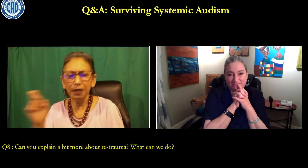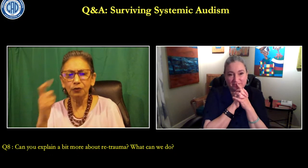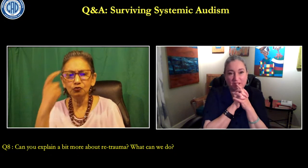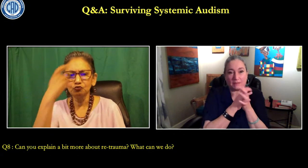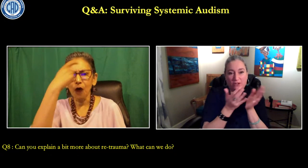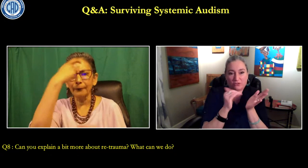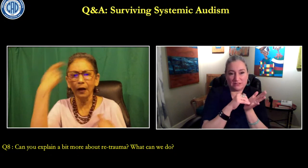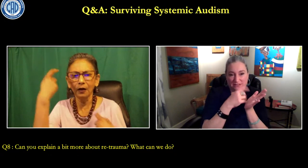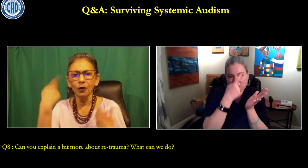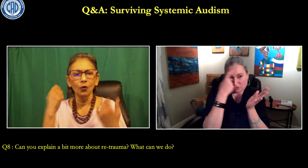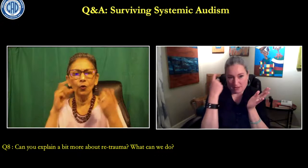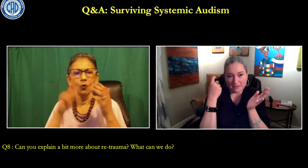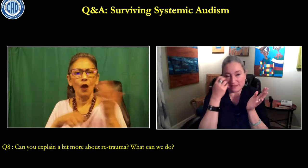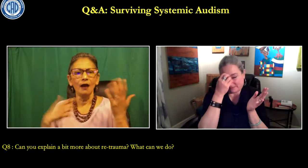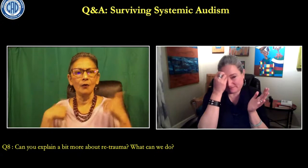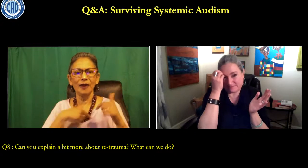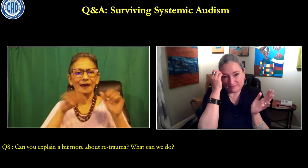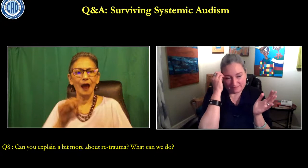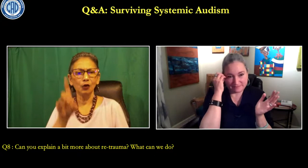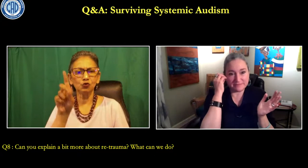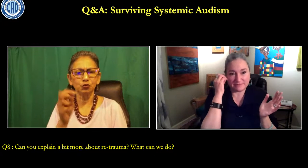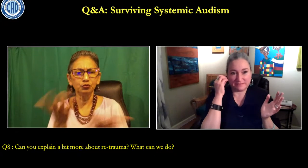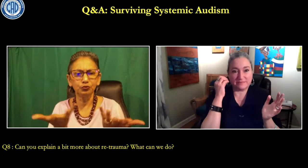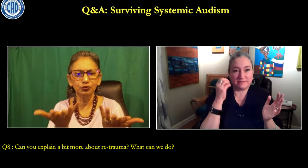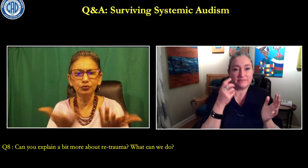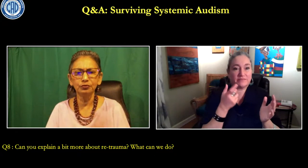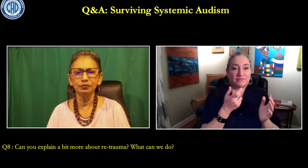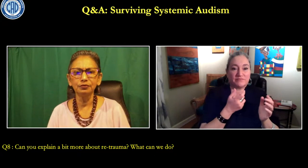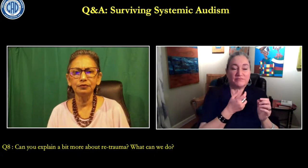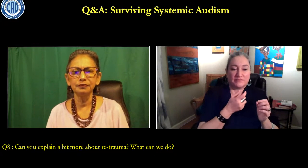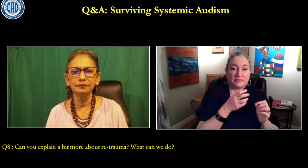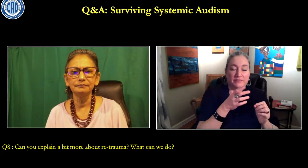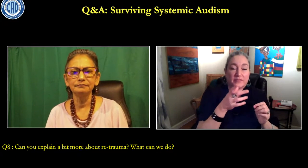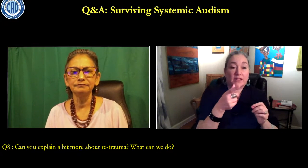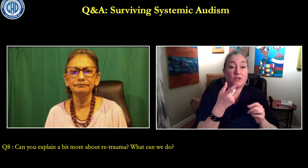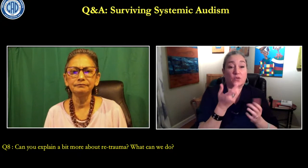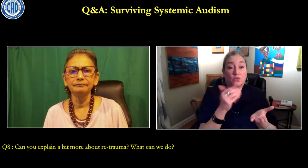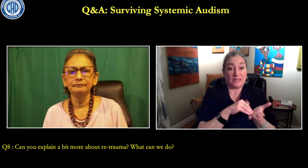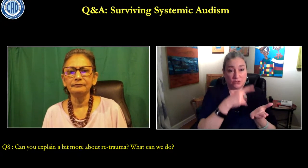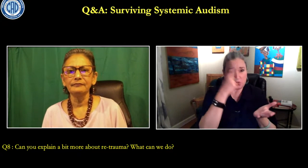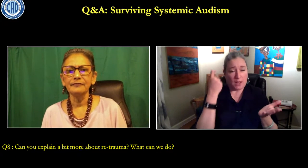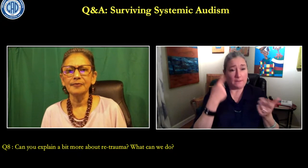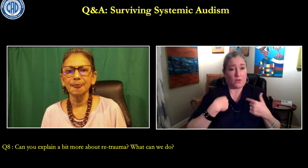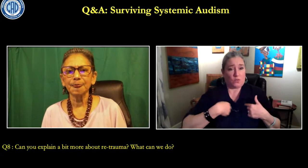Can you explain a bit more about re-trauma? What can we do?